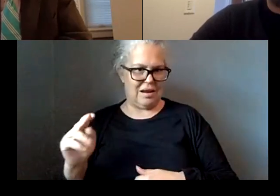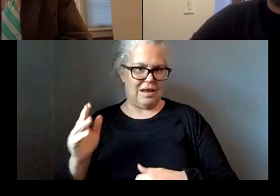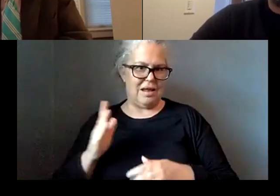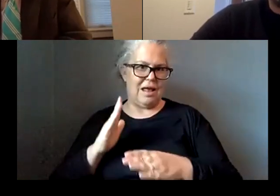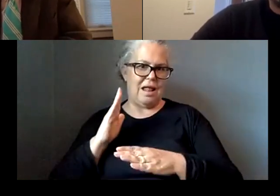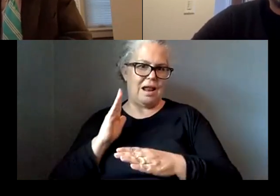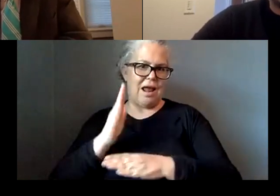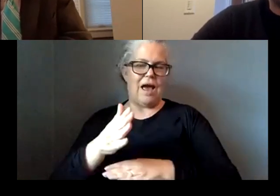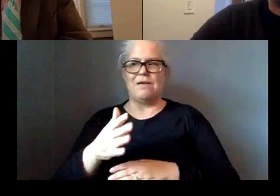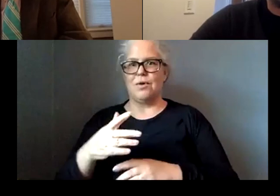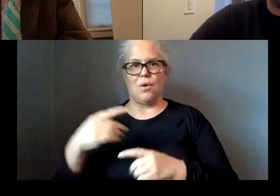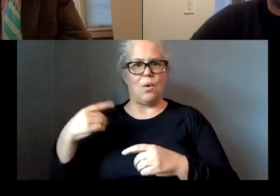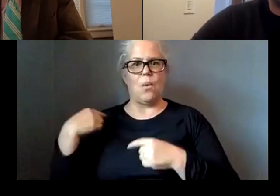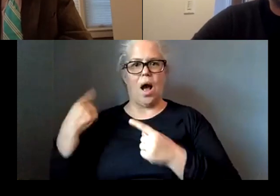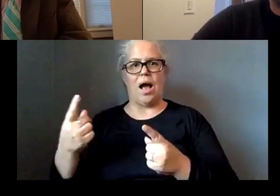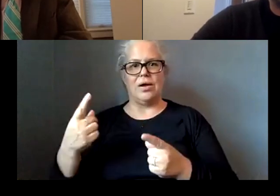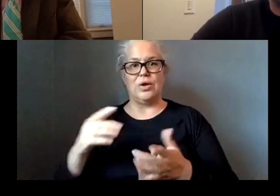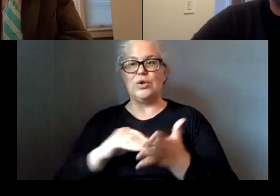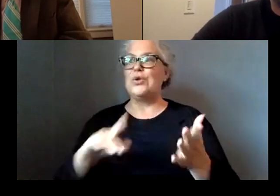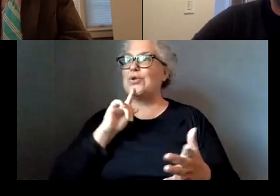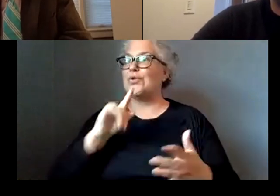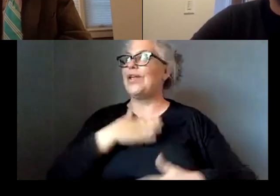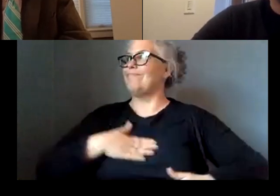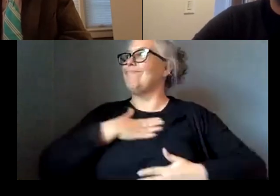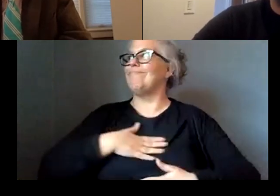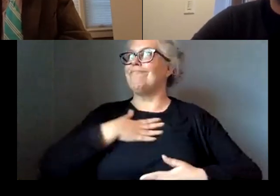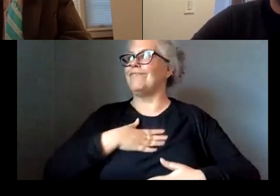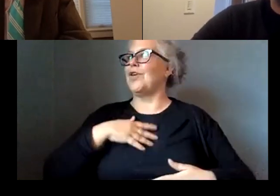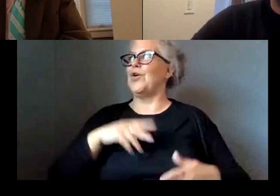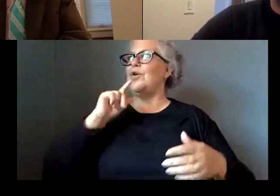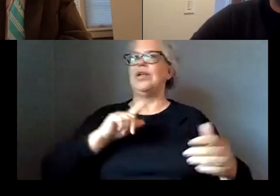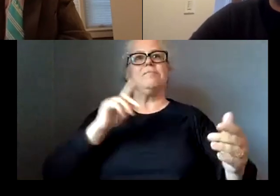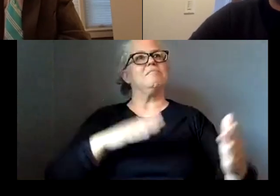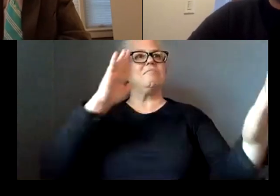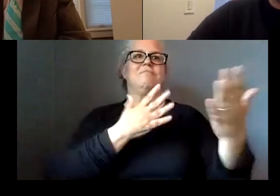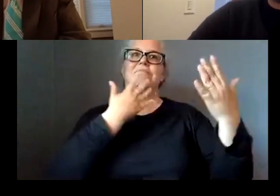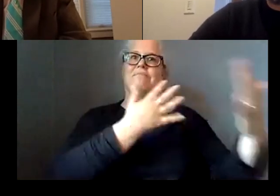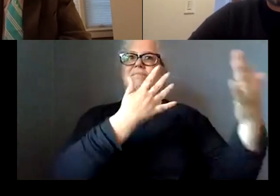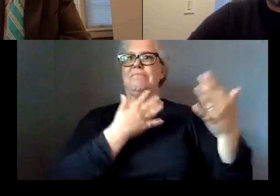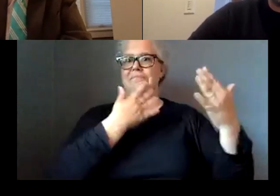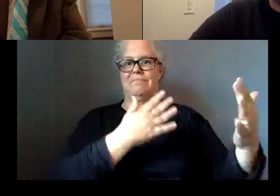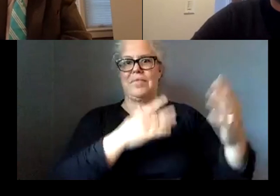eyes and groaning about this, they ended up really enjoying it, and they were actually singing some of the lyrics with him. So